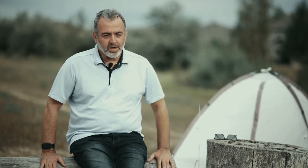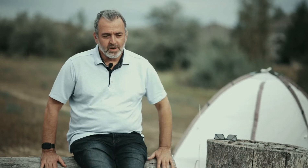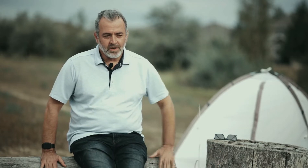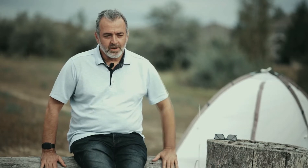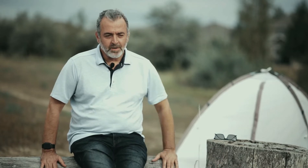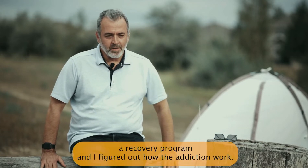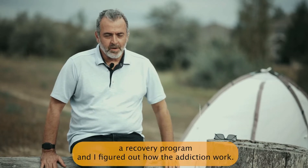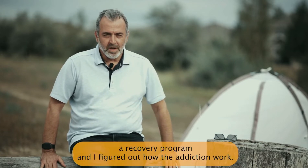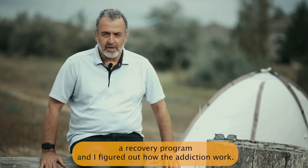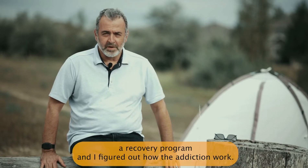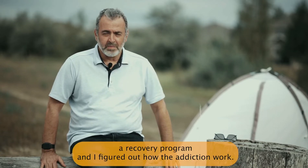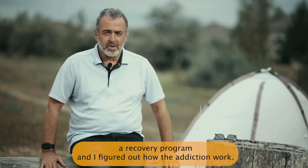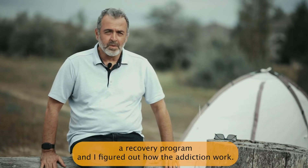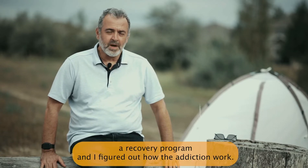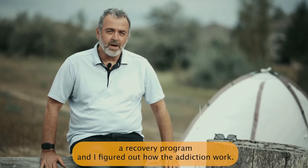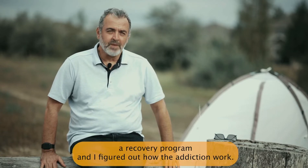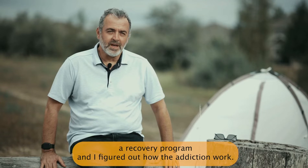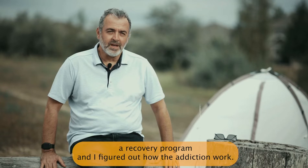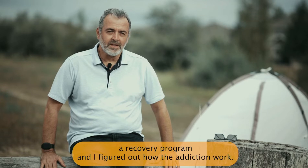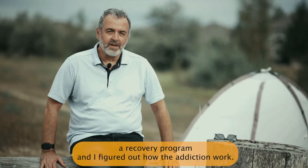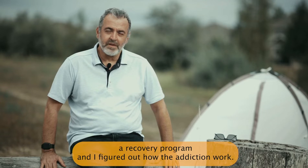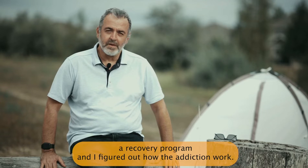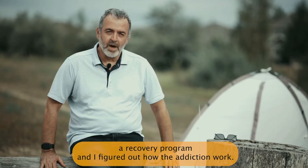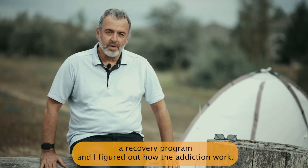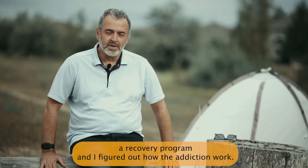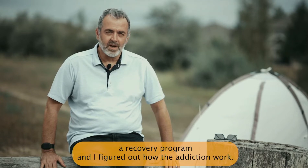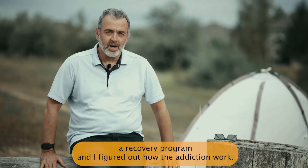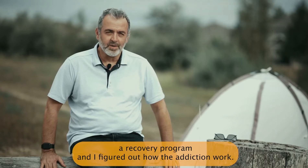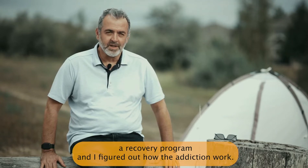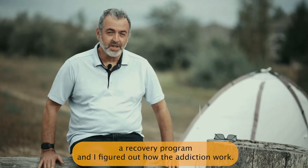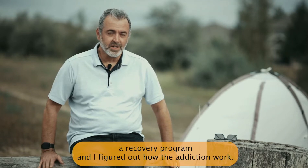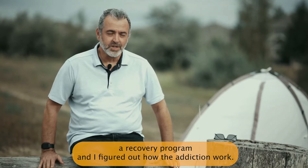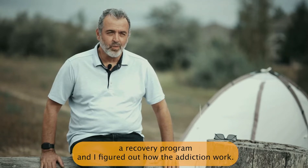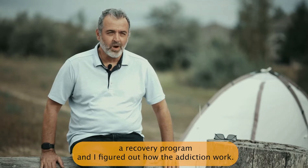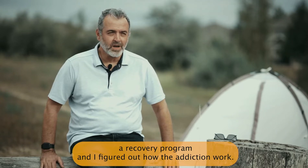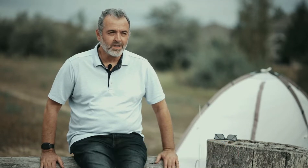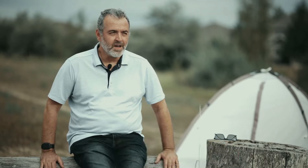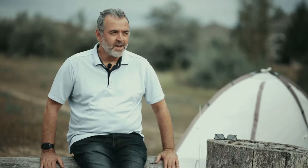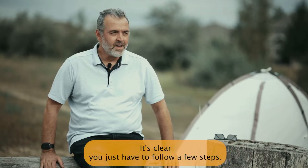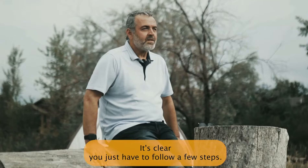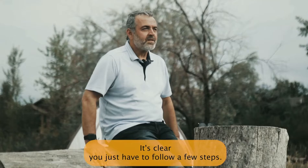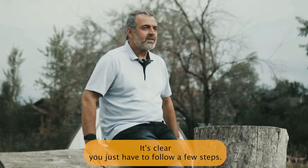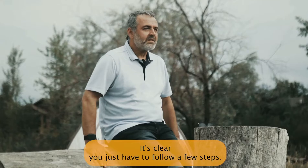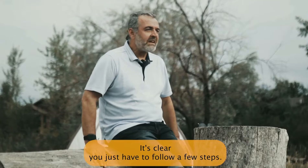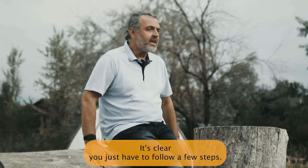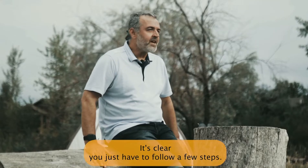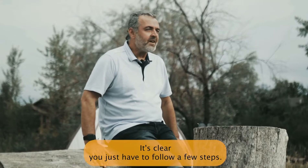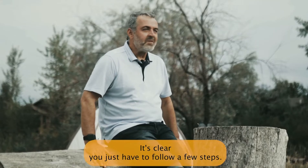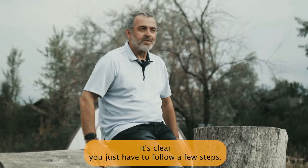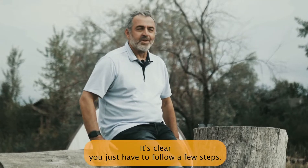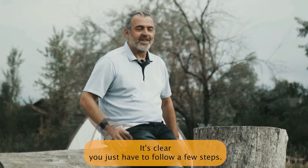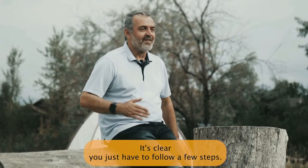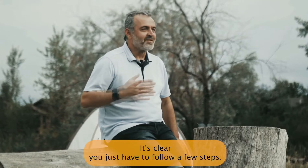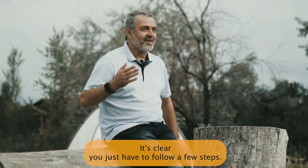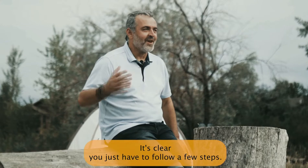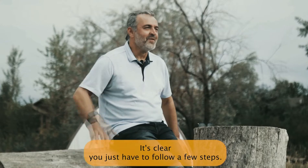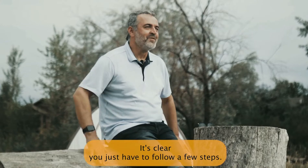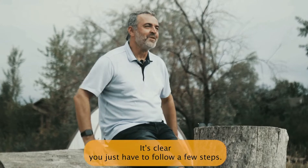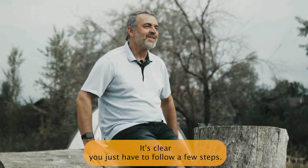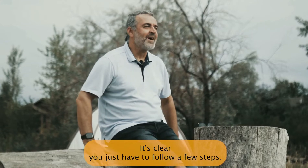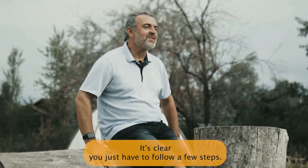through a recovery program, and I figure out how the addiction works. It's clear, you just have